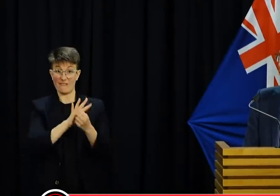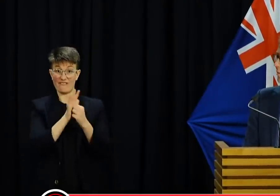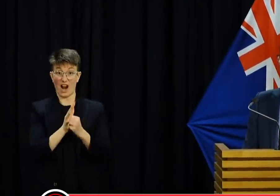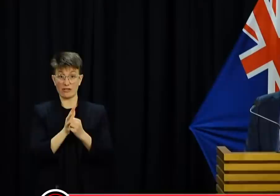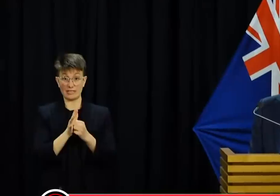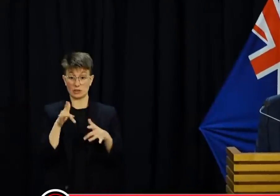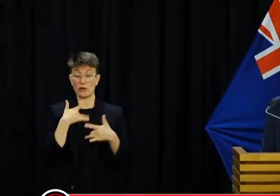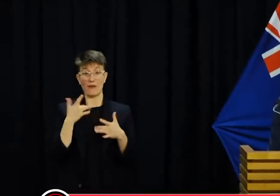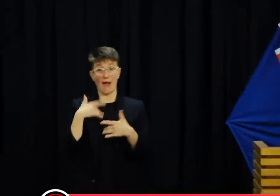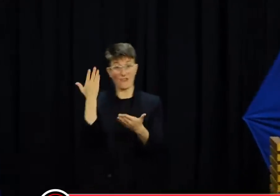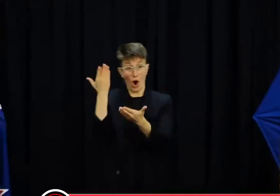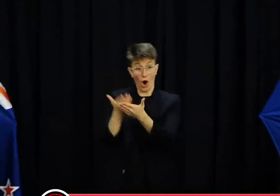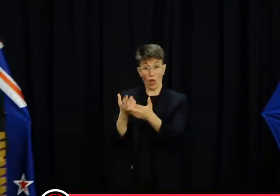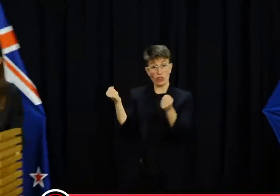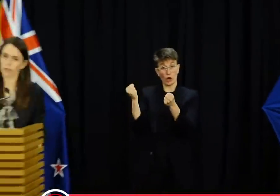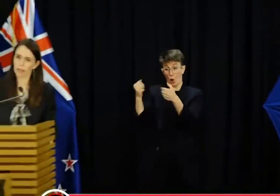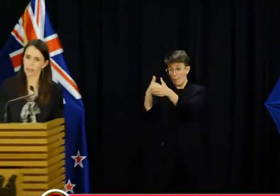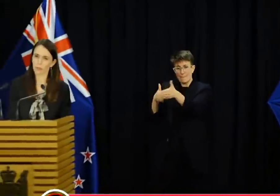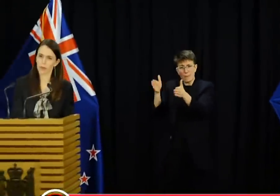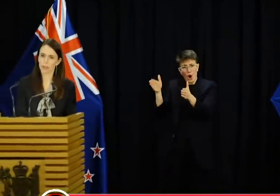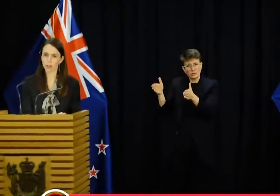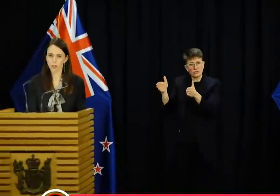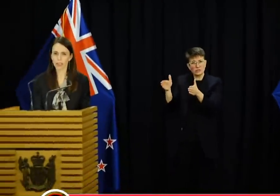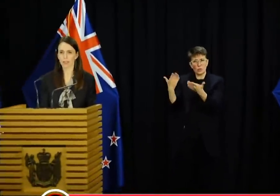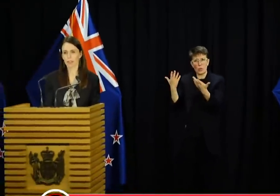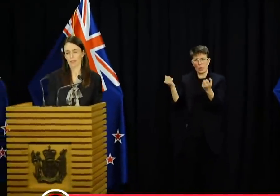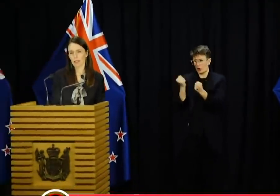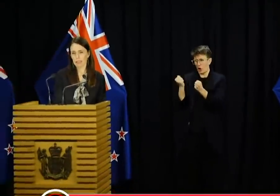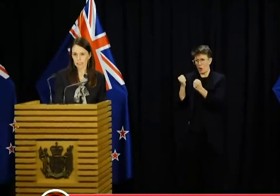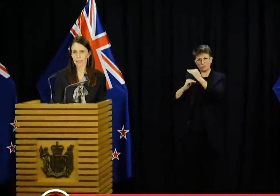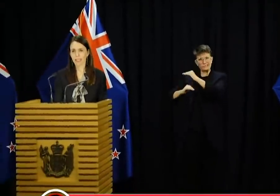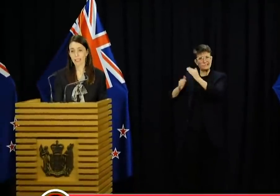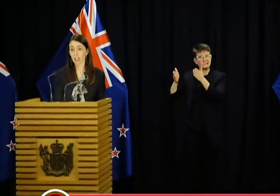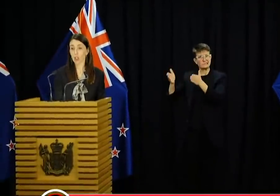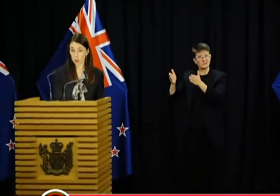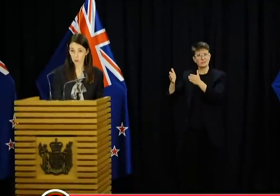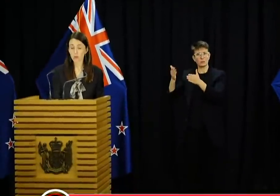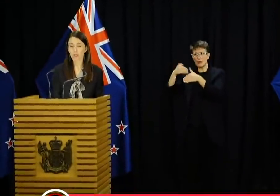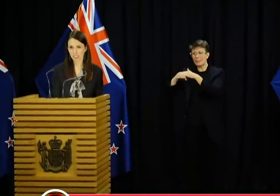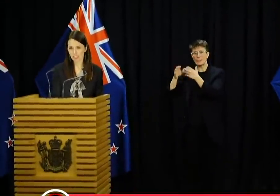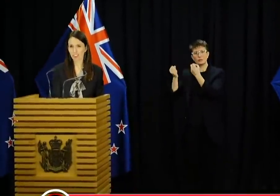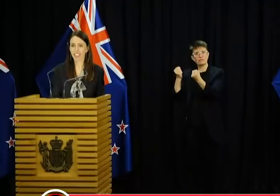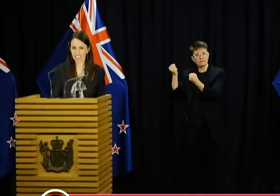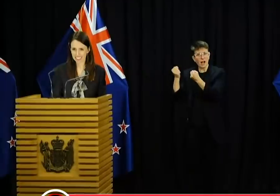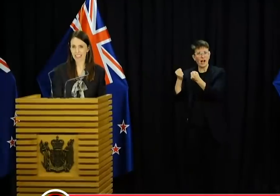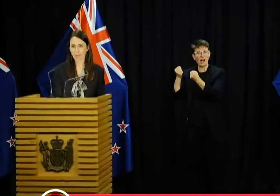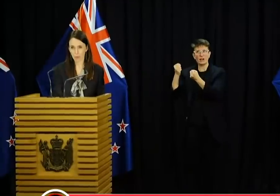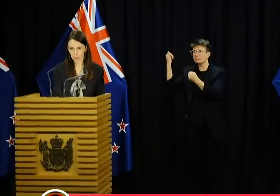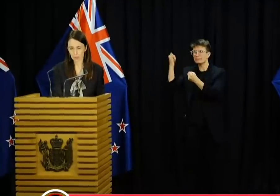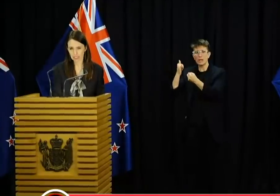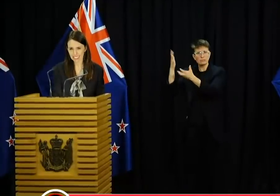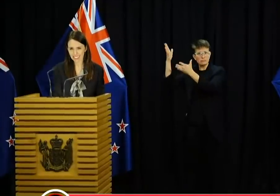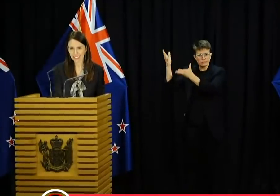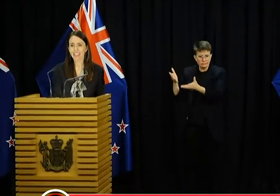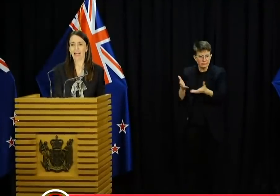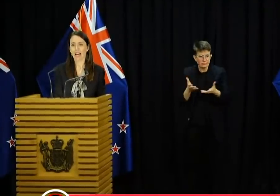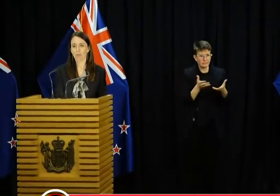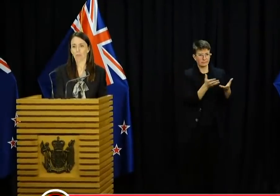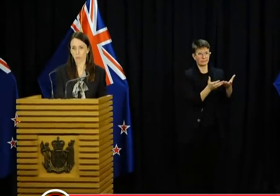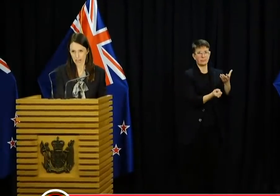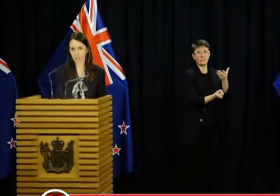not ruling it out. So that's why we're including testing that includes looking into that